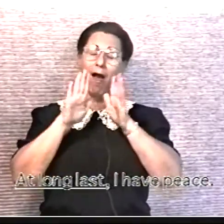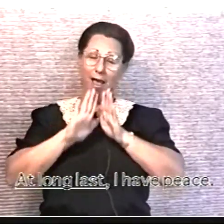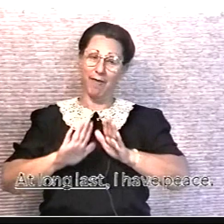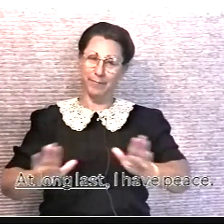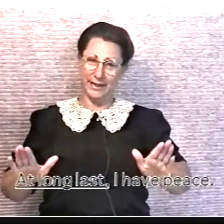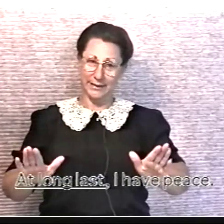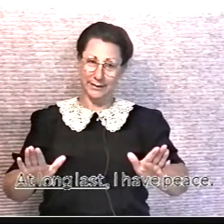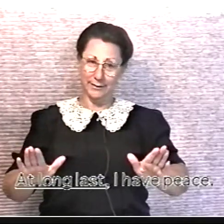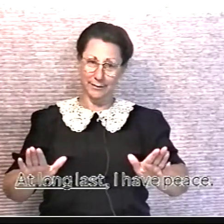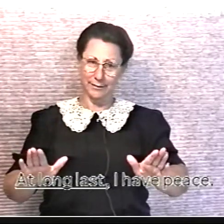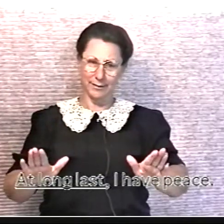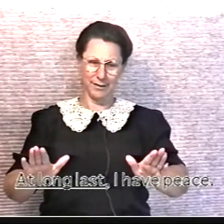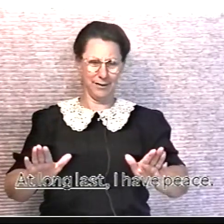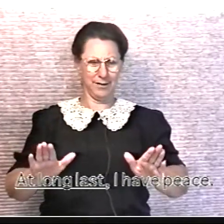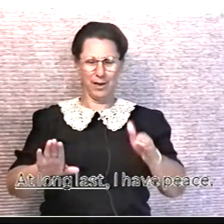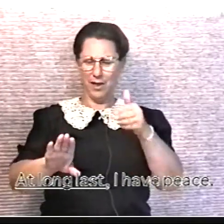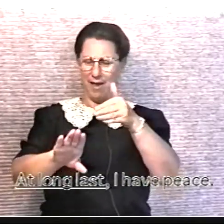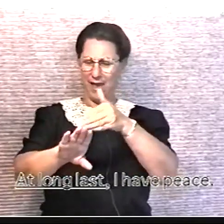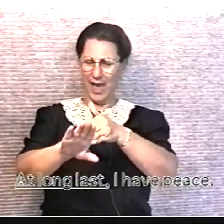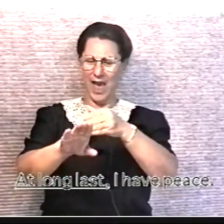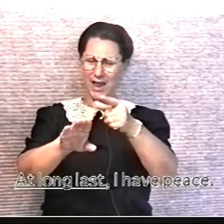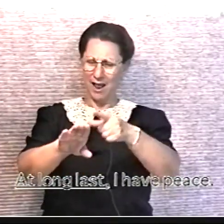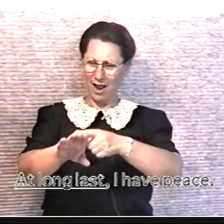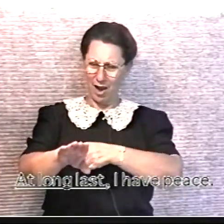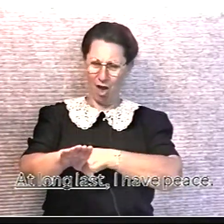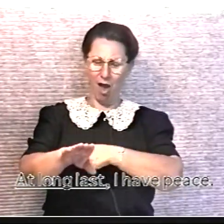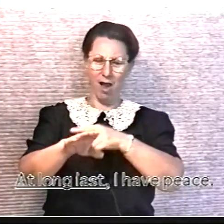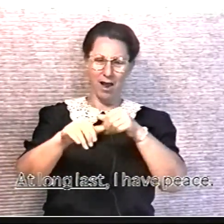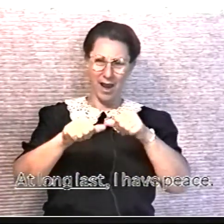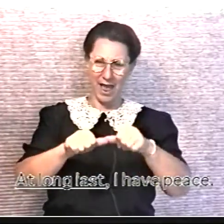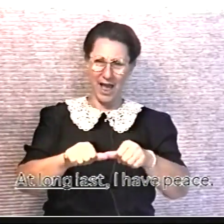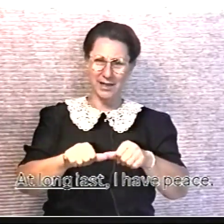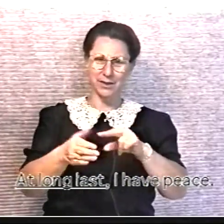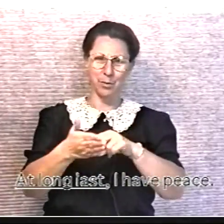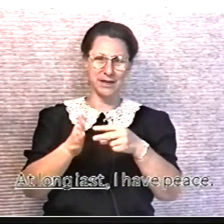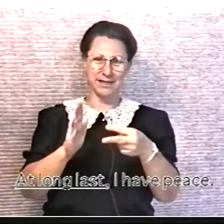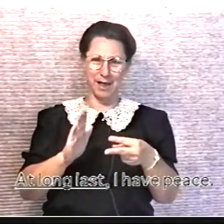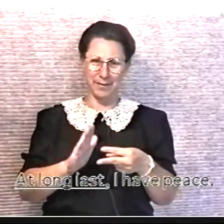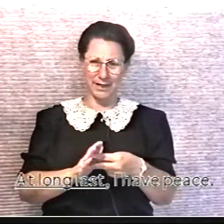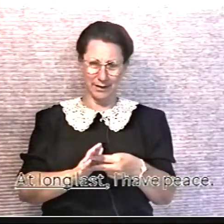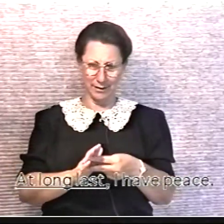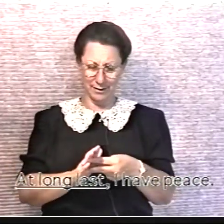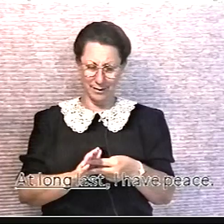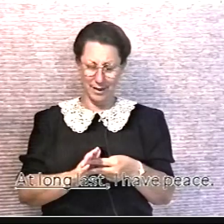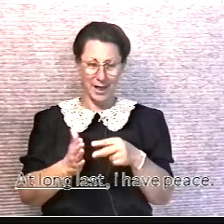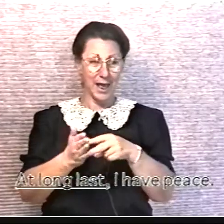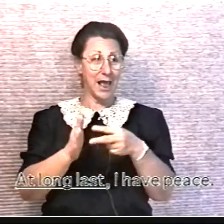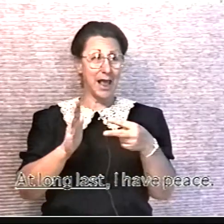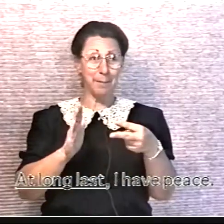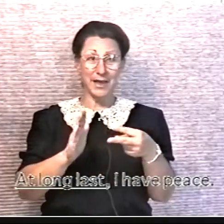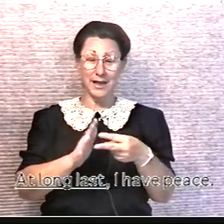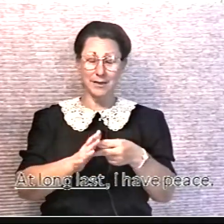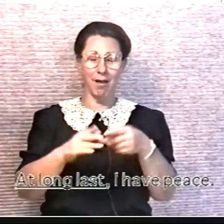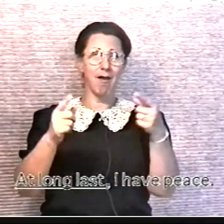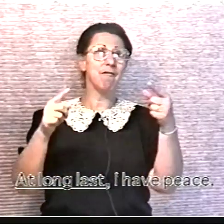have peace. At long last, what does that mean? It means